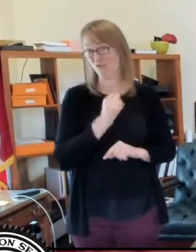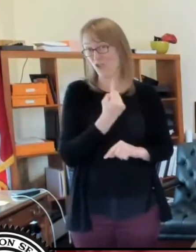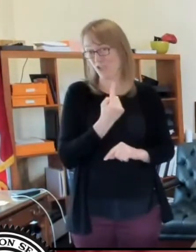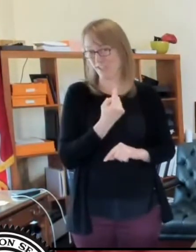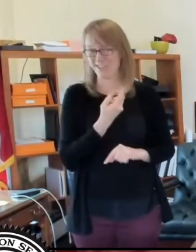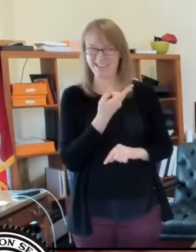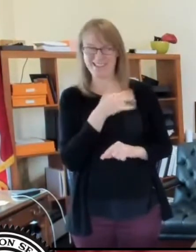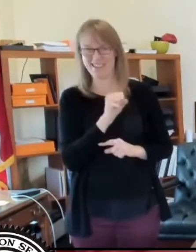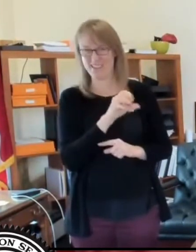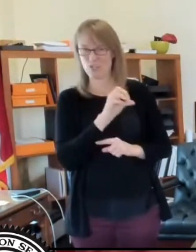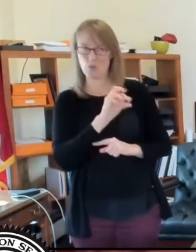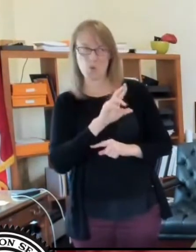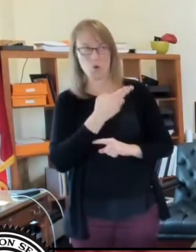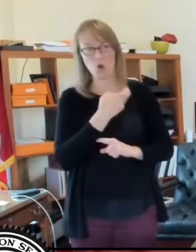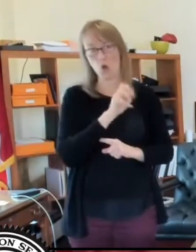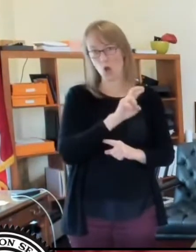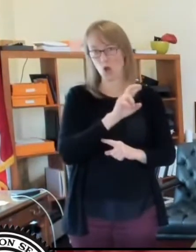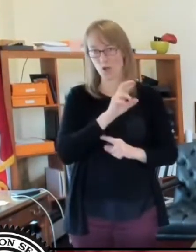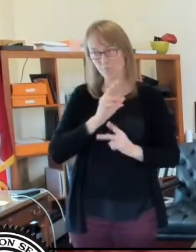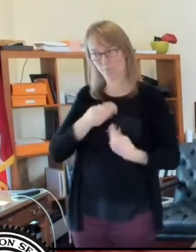really healthcare workers in very